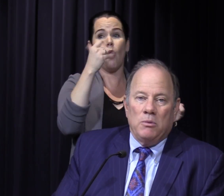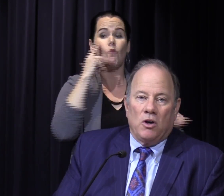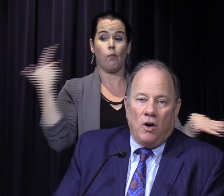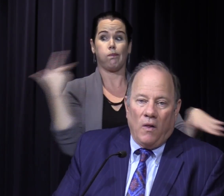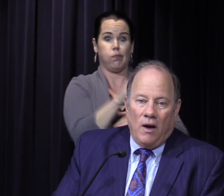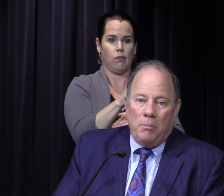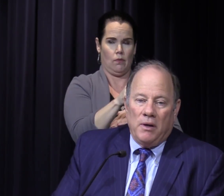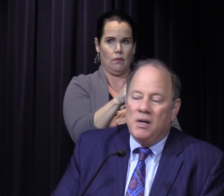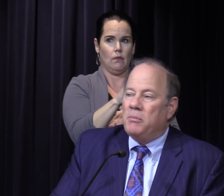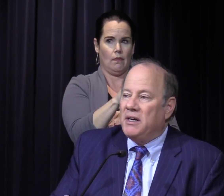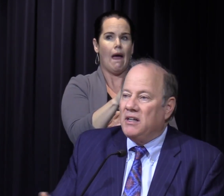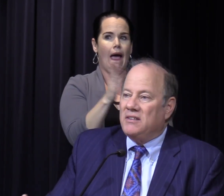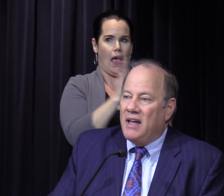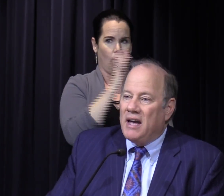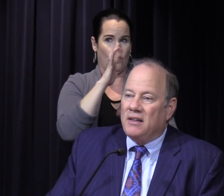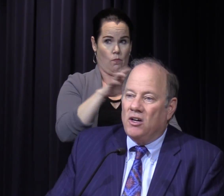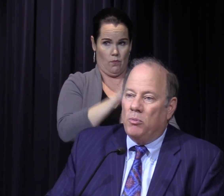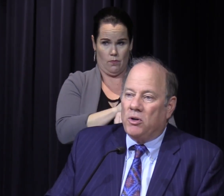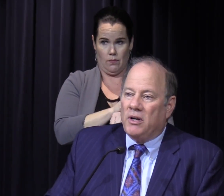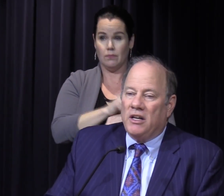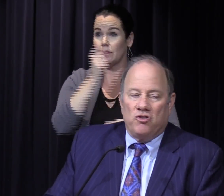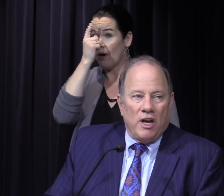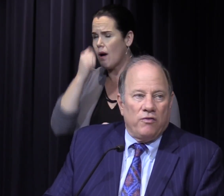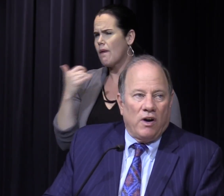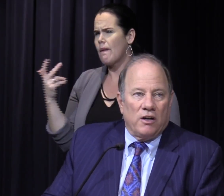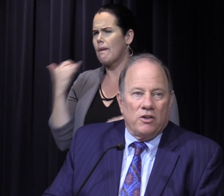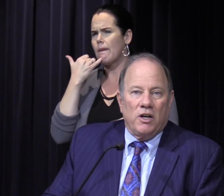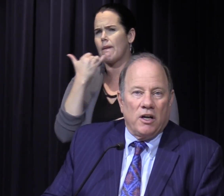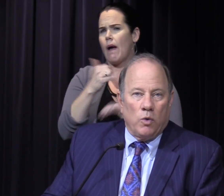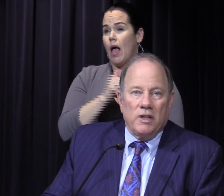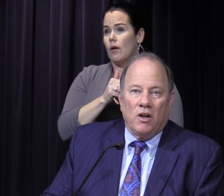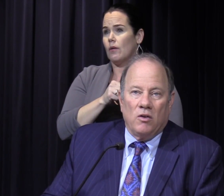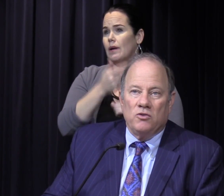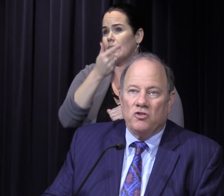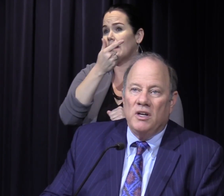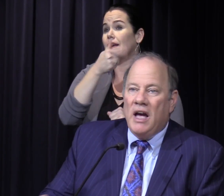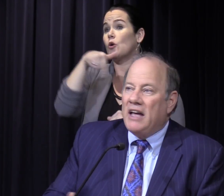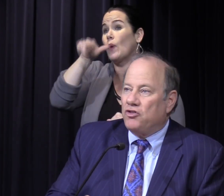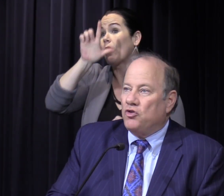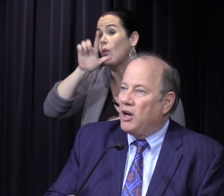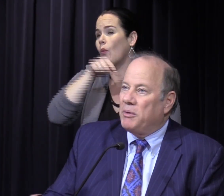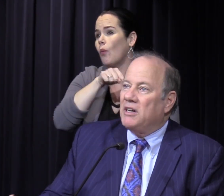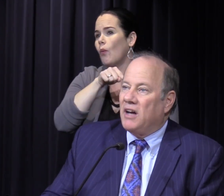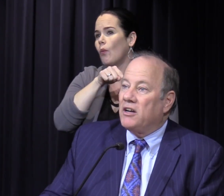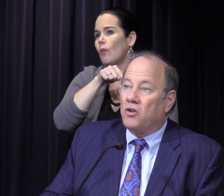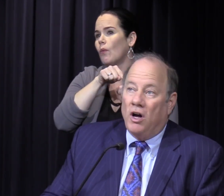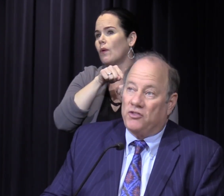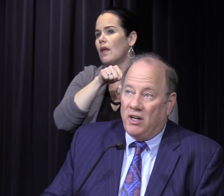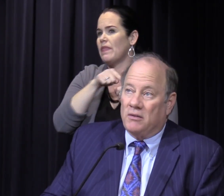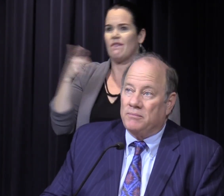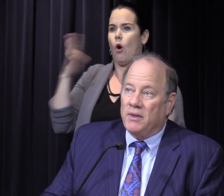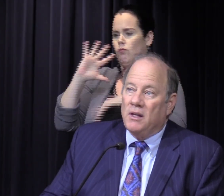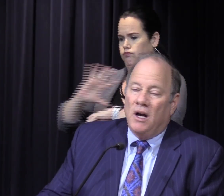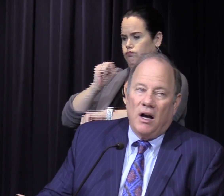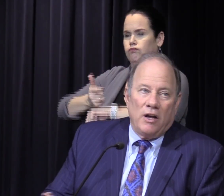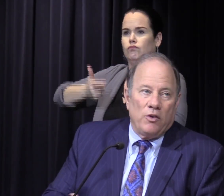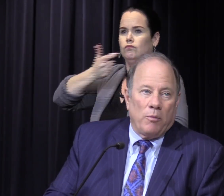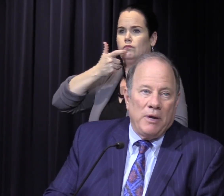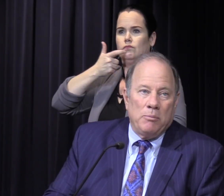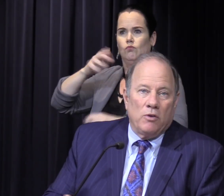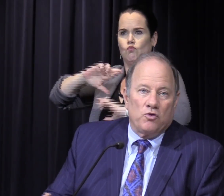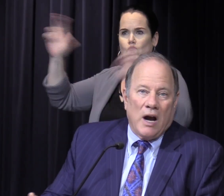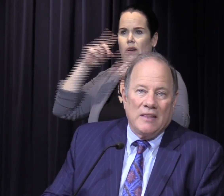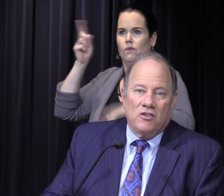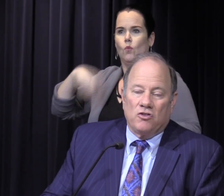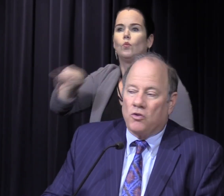are able to call up because Dan Gilbert and Jay Farner and Quicken Loans has stood up an entire call center. There